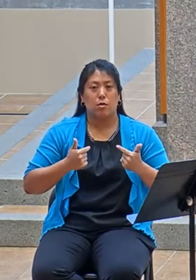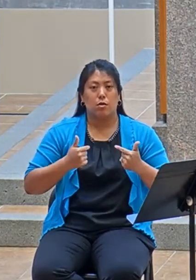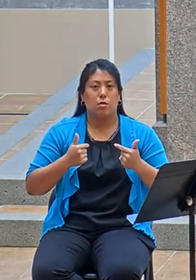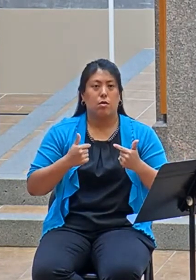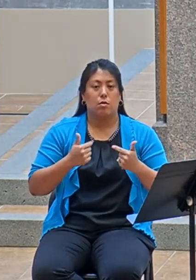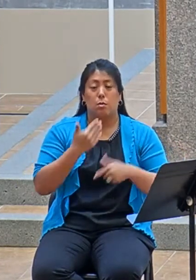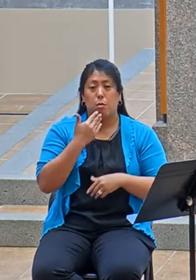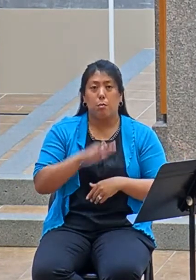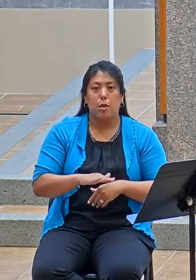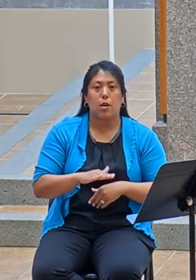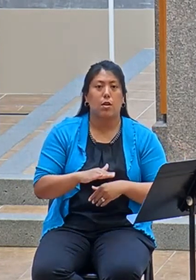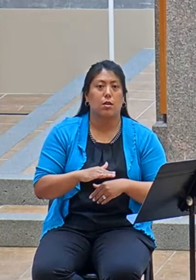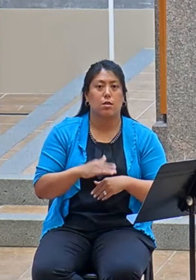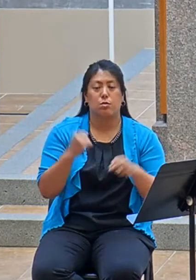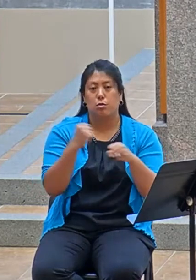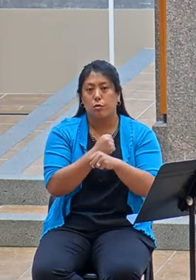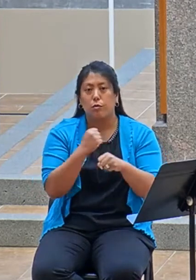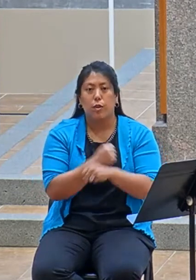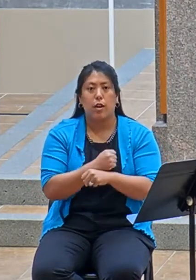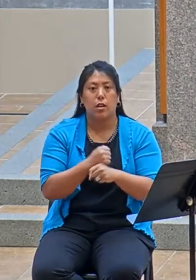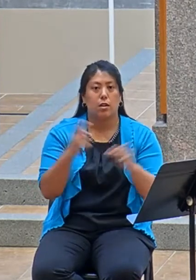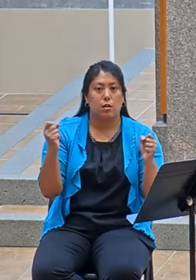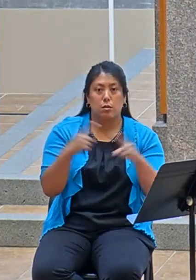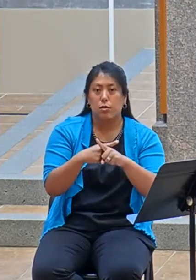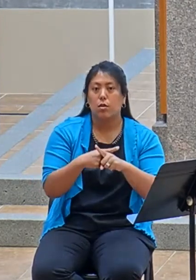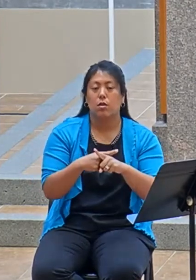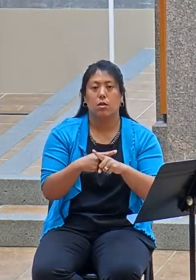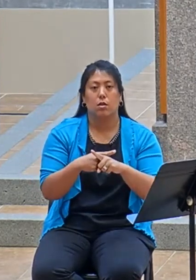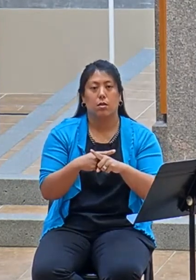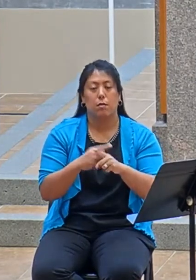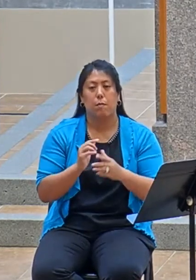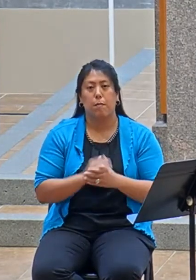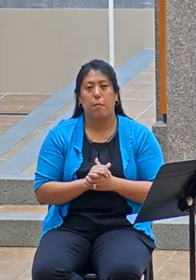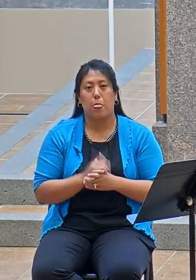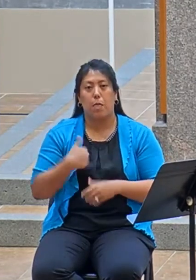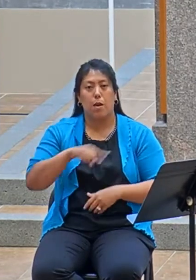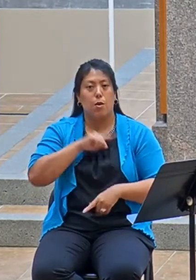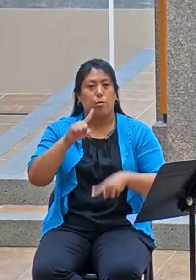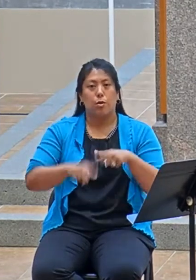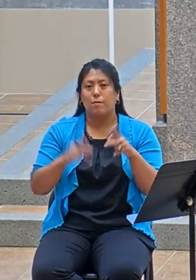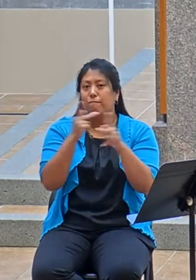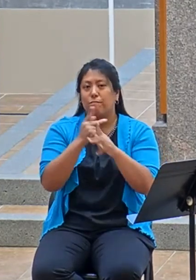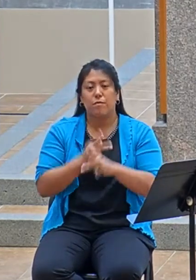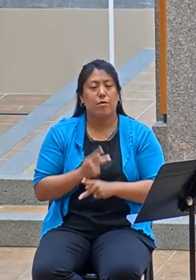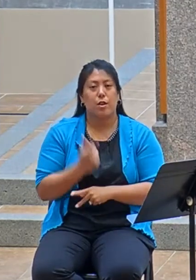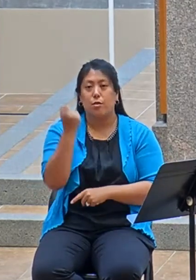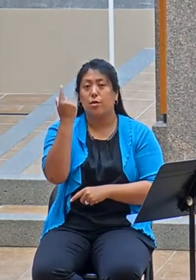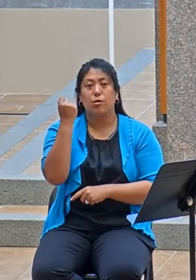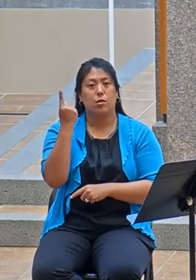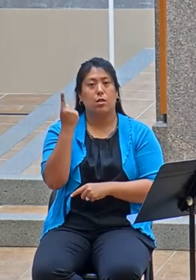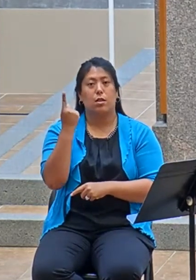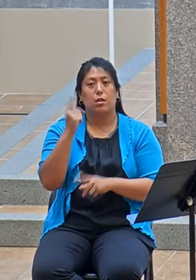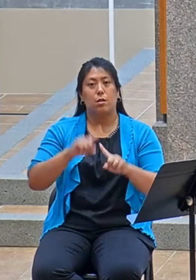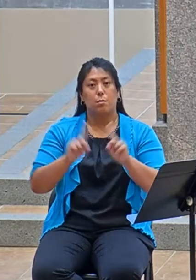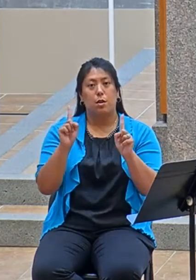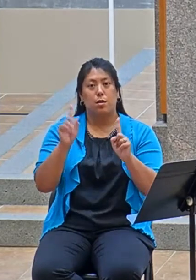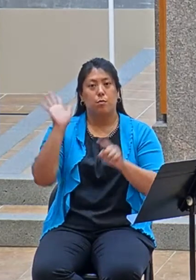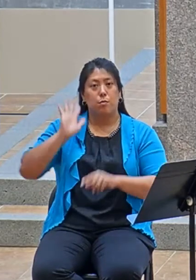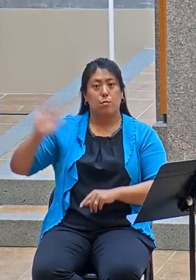believe we are living in those times now, but we cannot really wrap our brains around about the fact that back